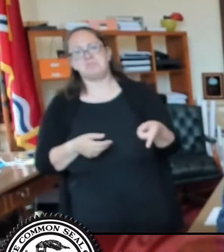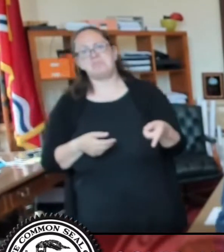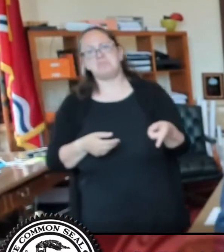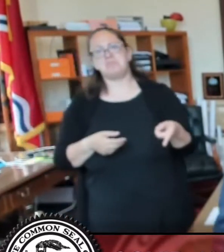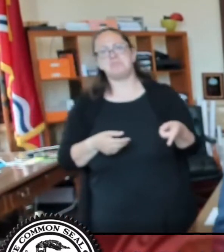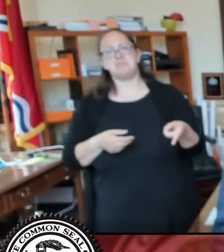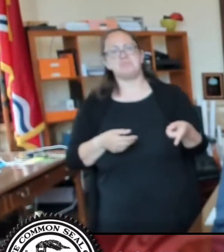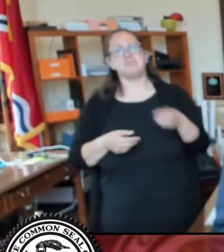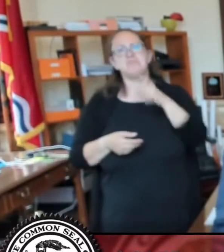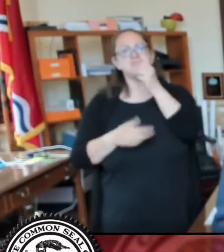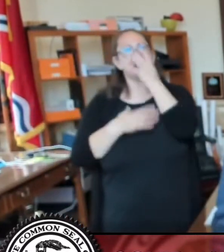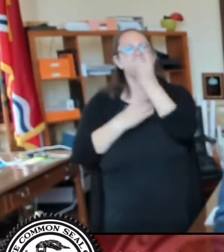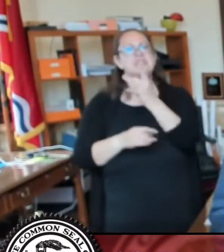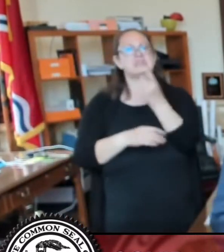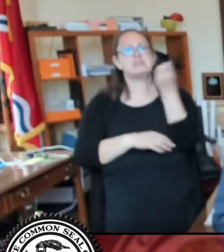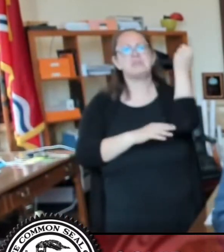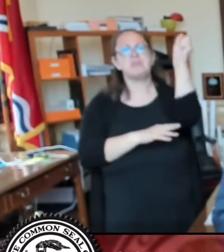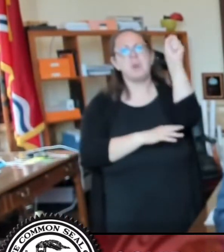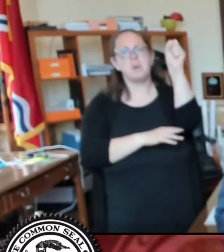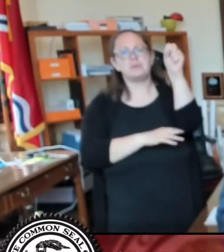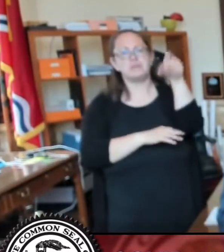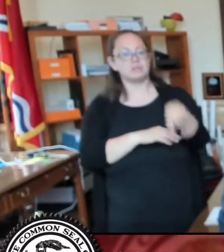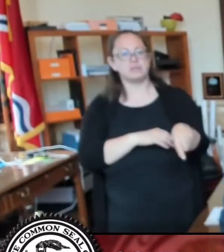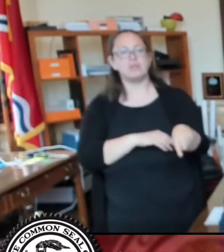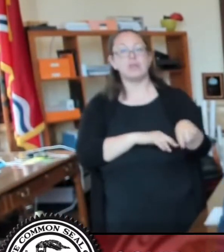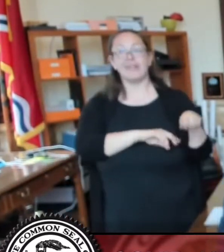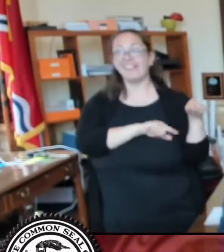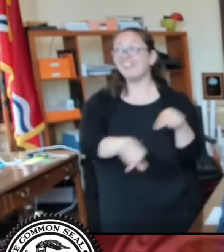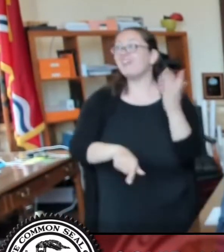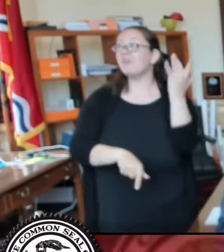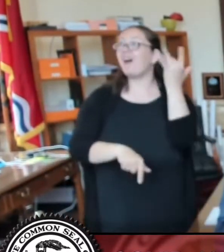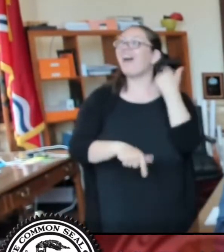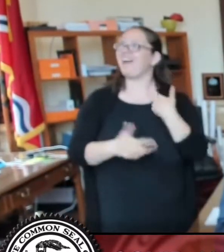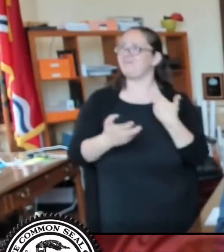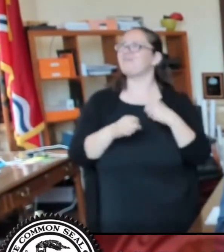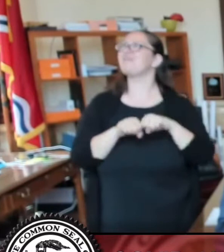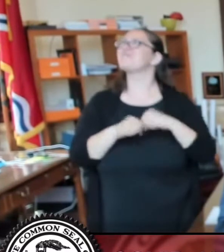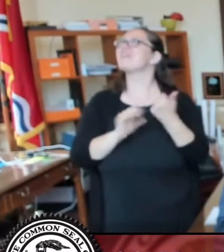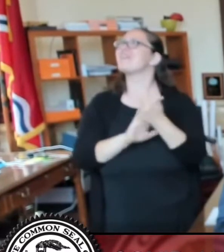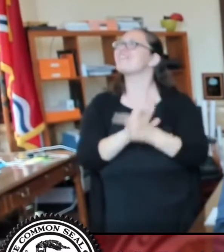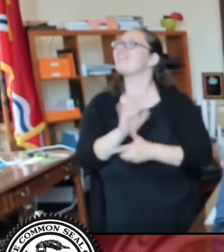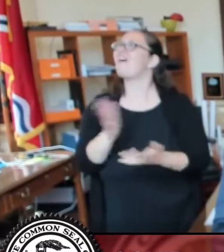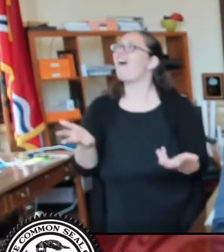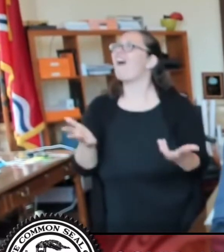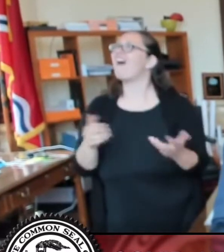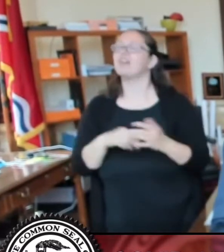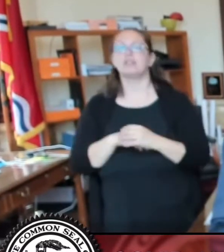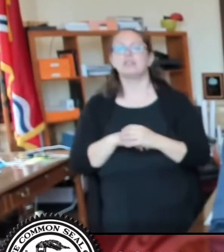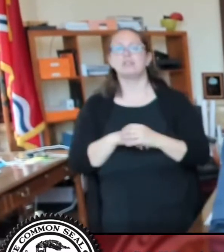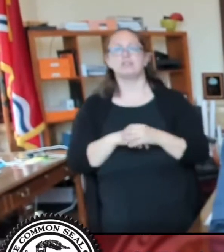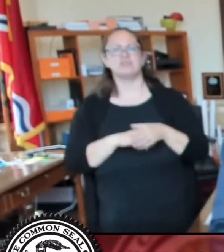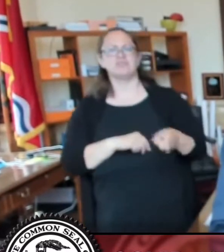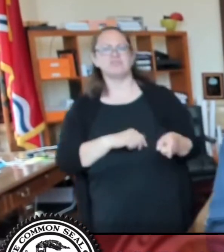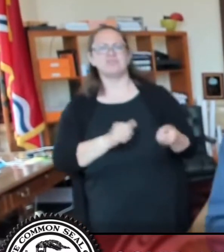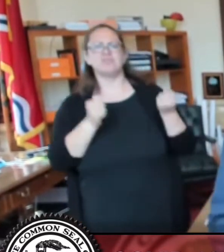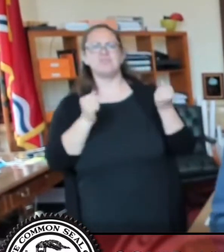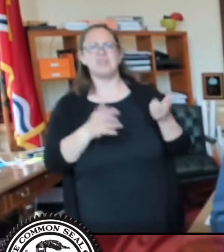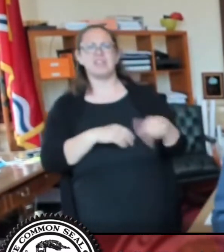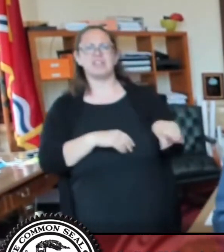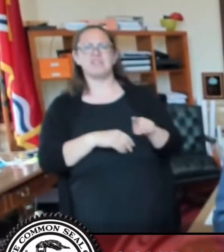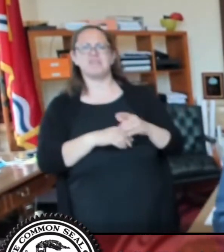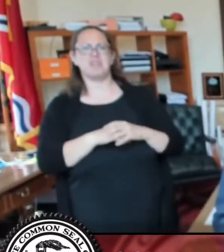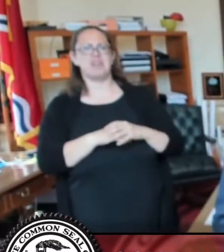not interested in protesting. These are people that were only interested in breaking the law. We haven't seen too many of those folk